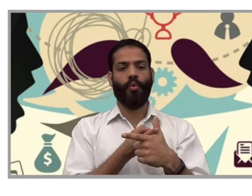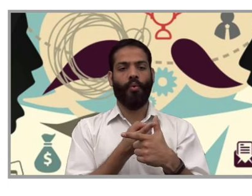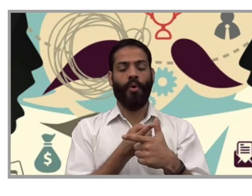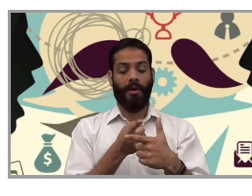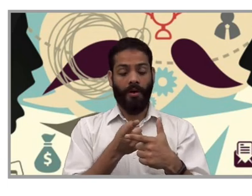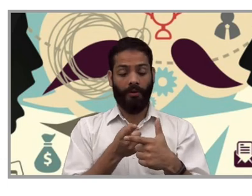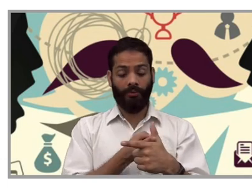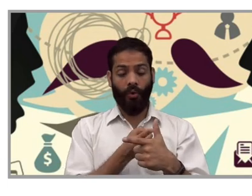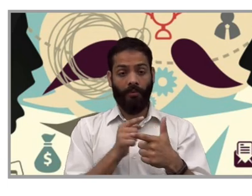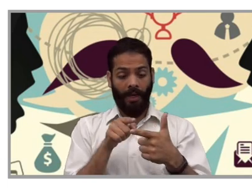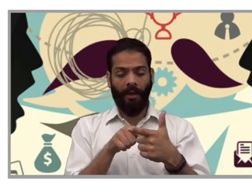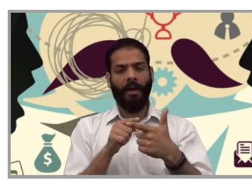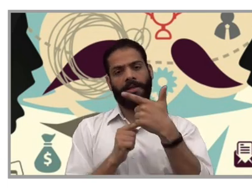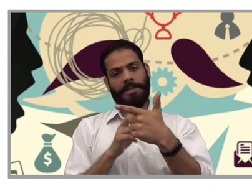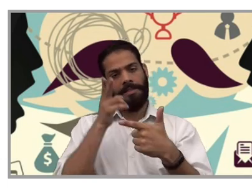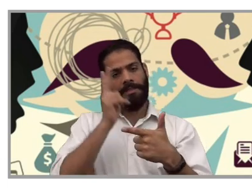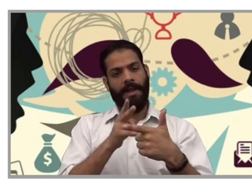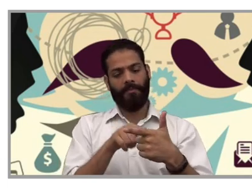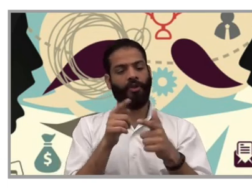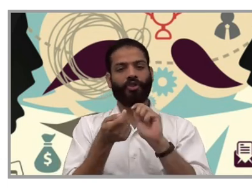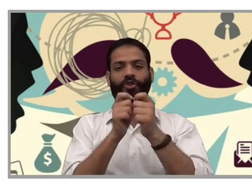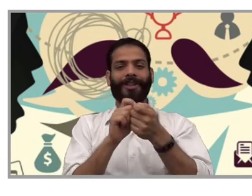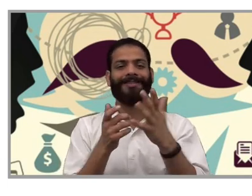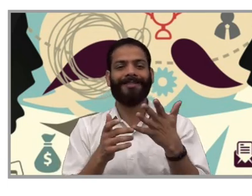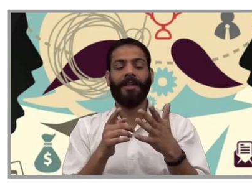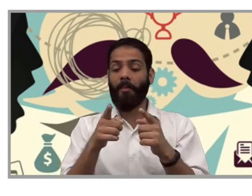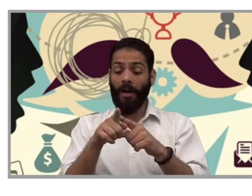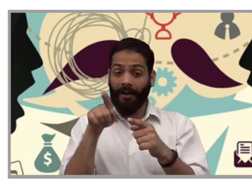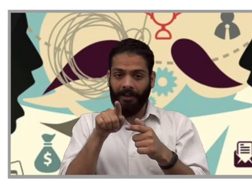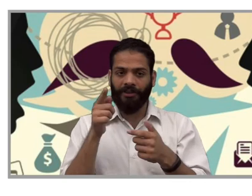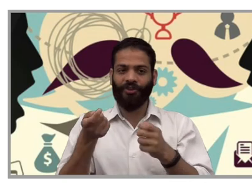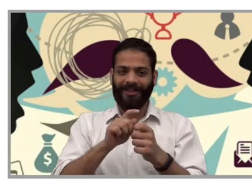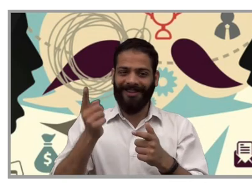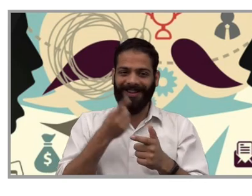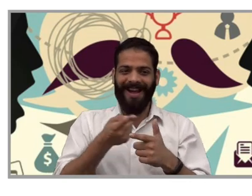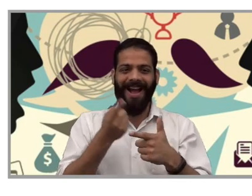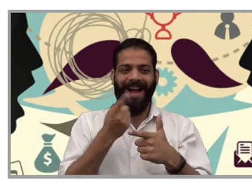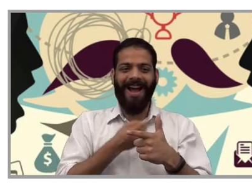two identical signs, technically known as complete reduplication.